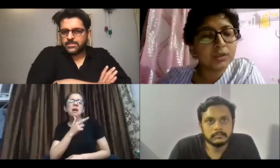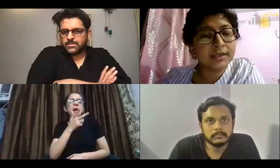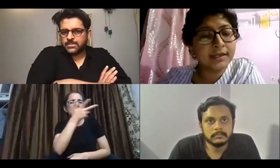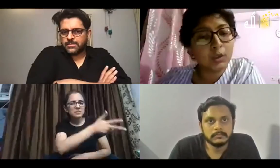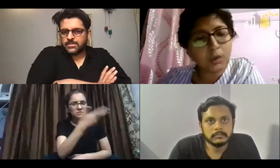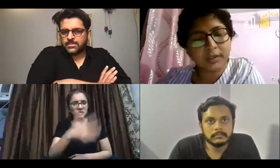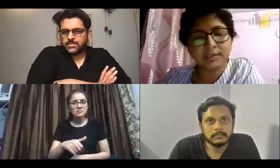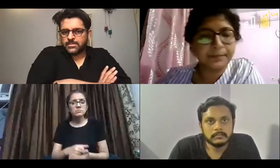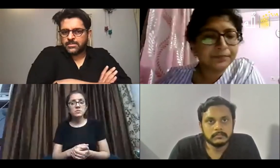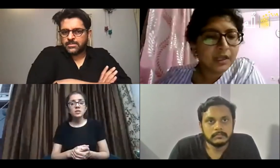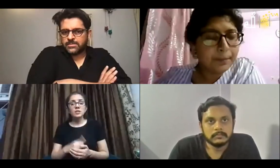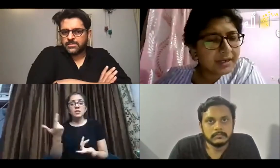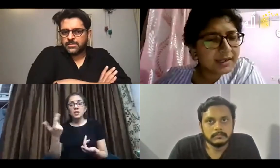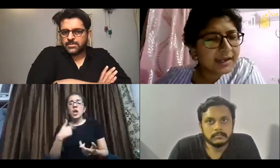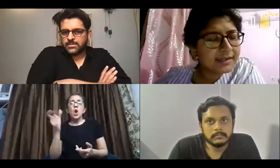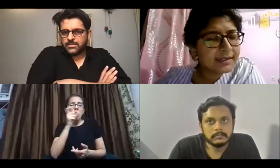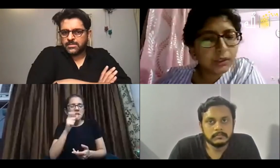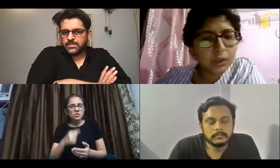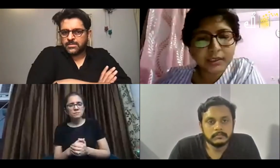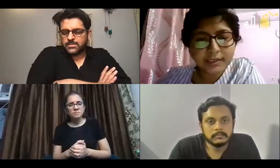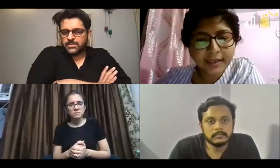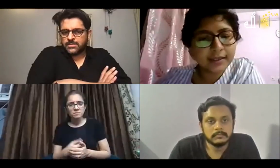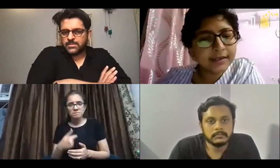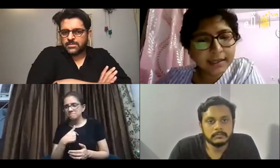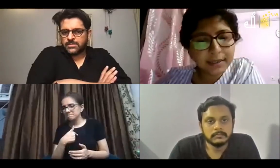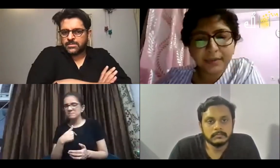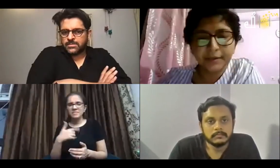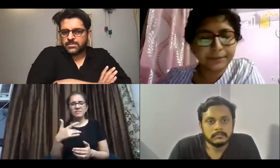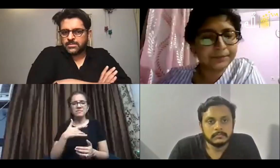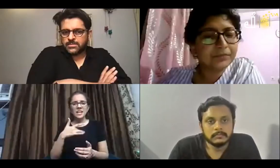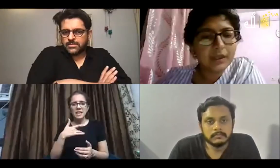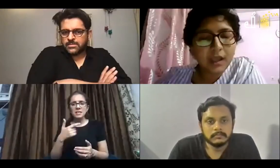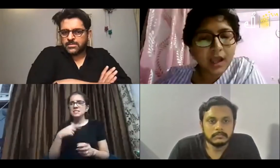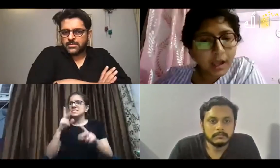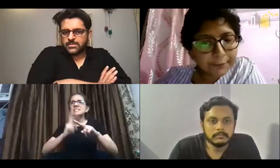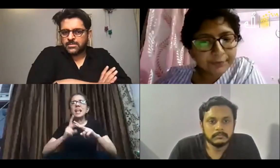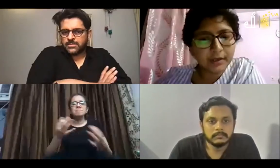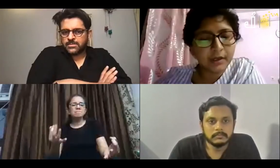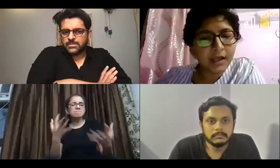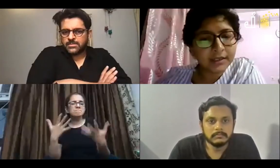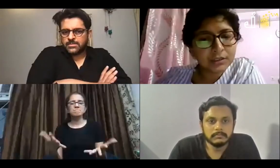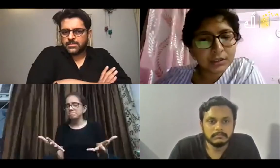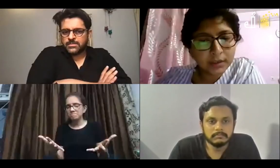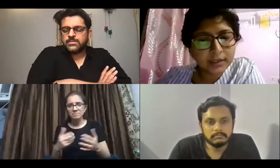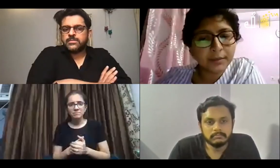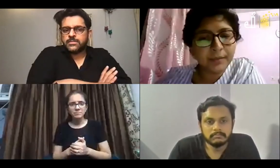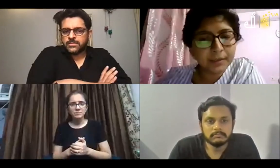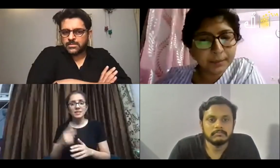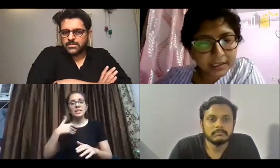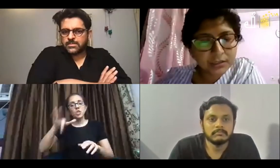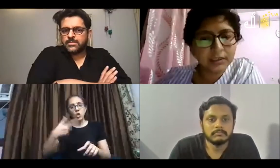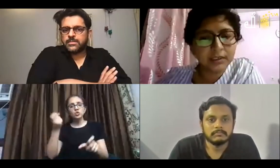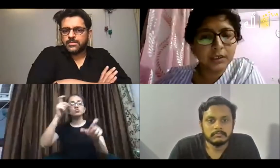I was in college, but I did not think deeply. After I joined